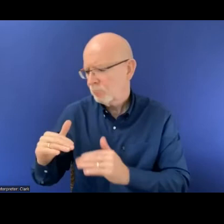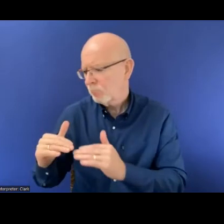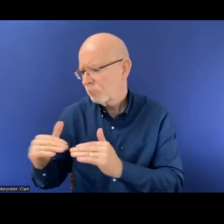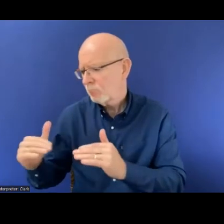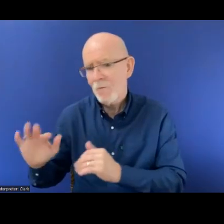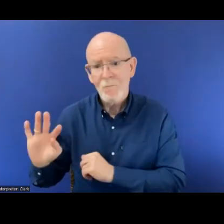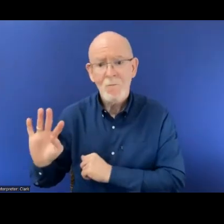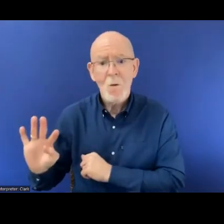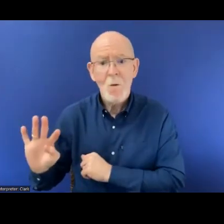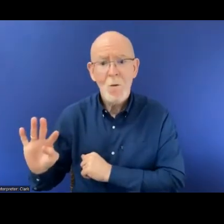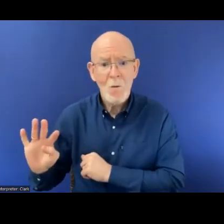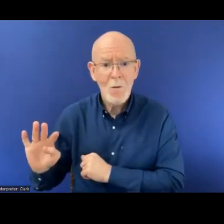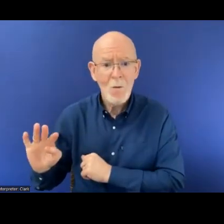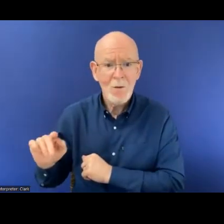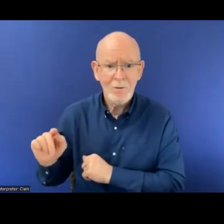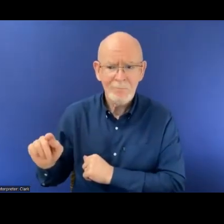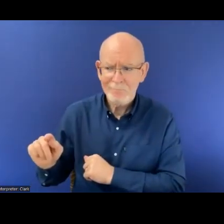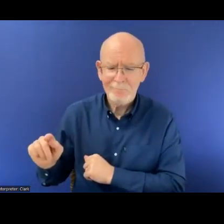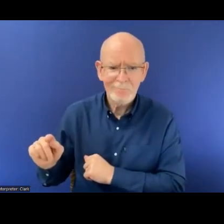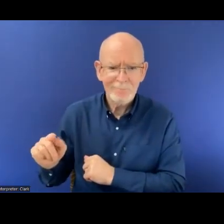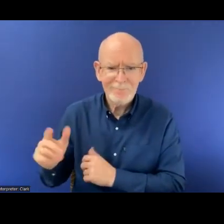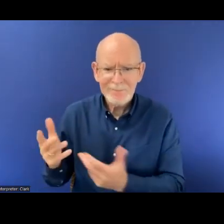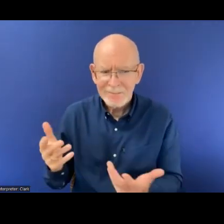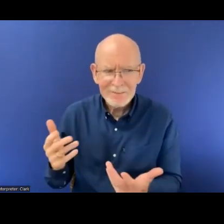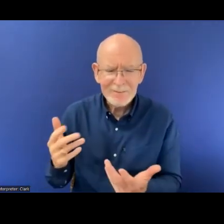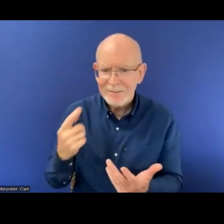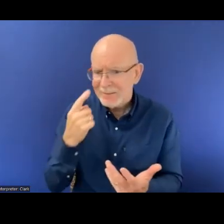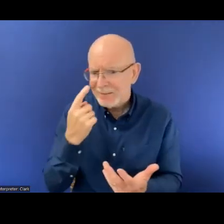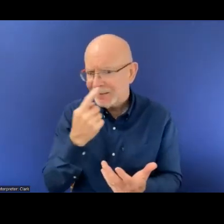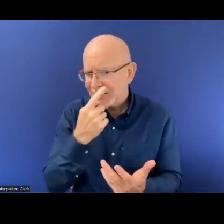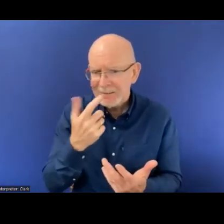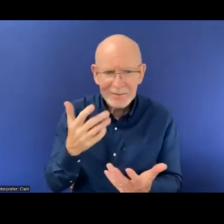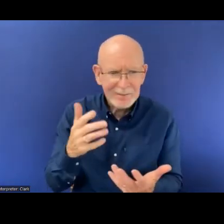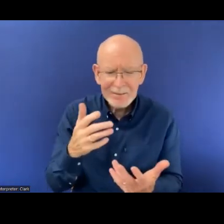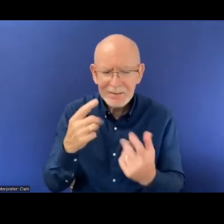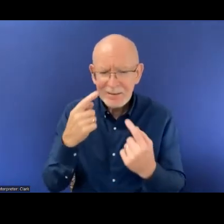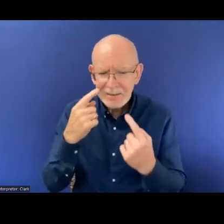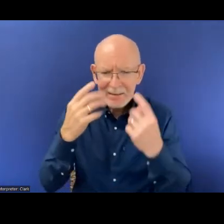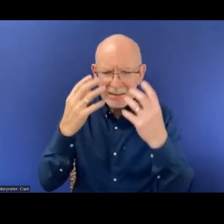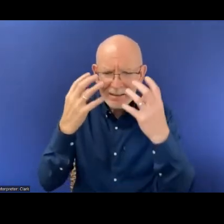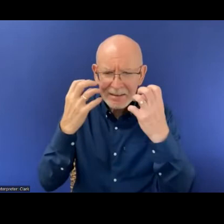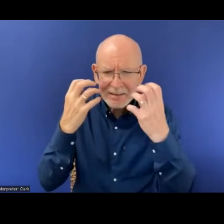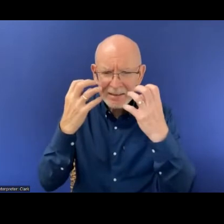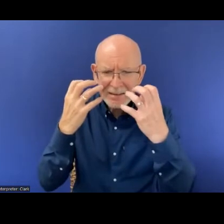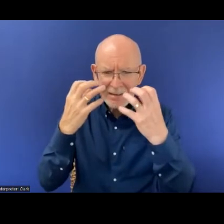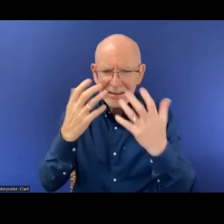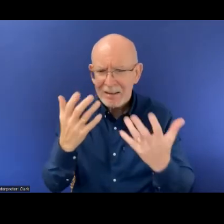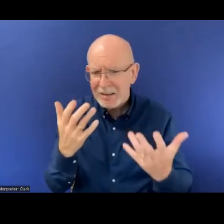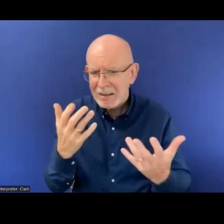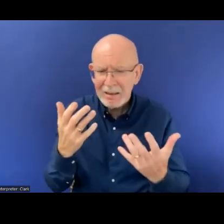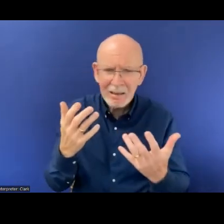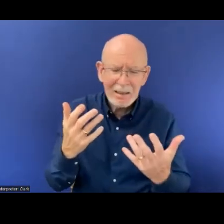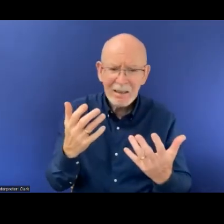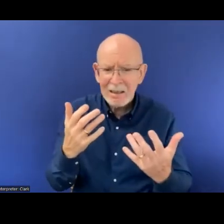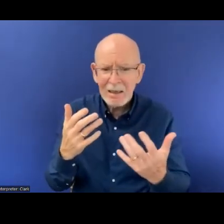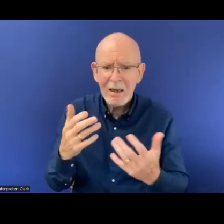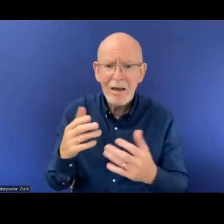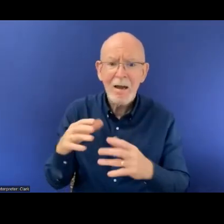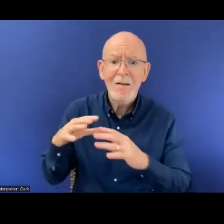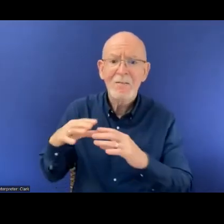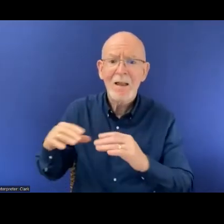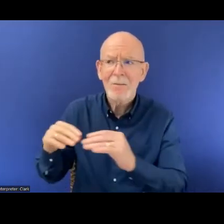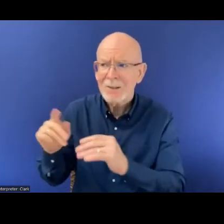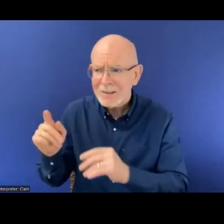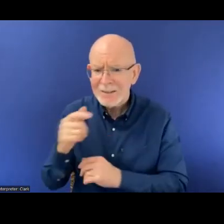being parents we decided to try some eye lotions, hygiene and everything, but the itching continued.